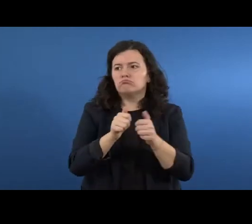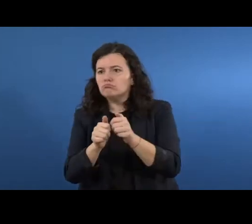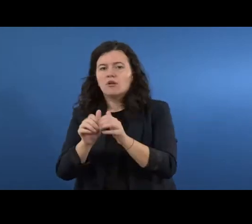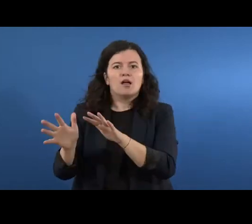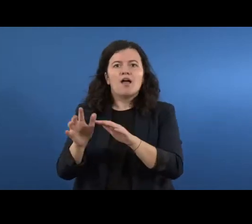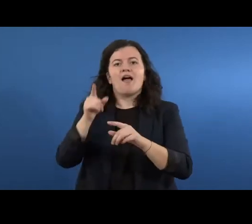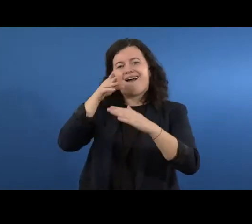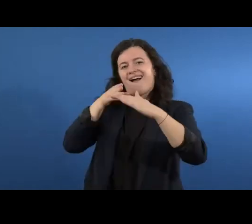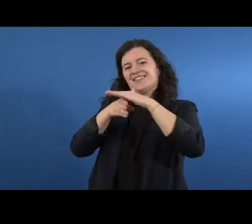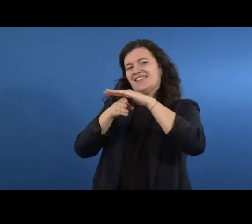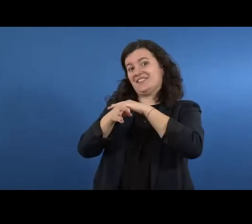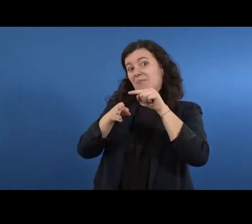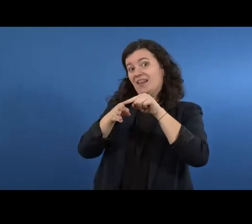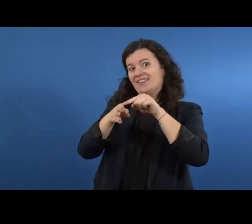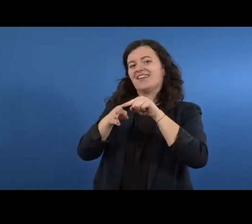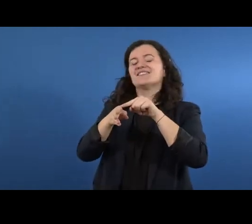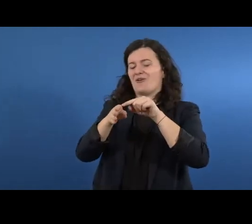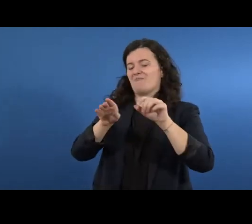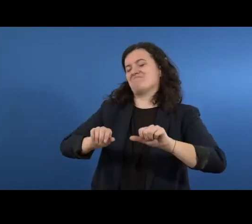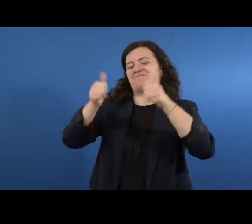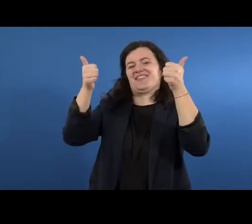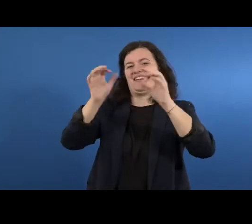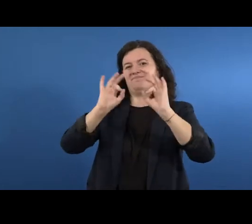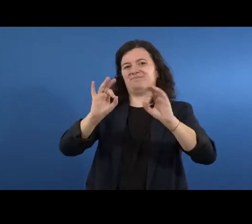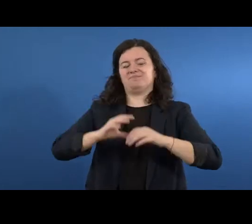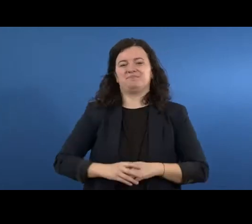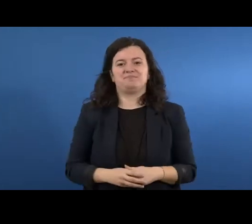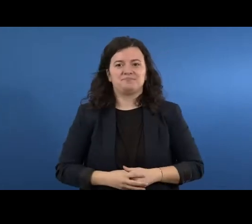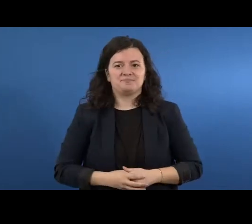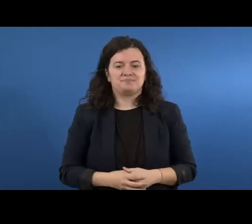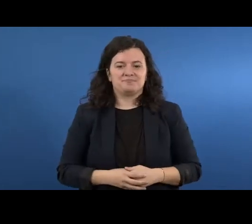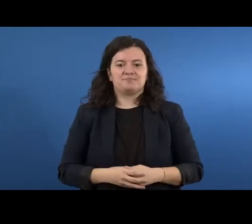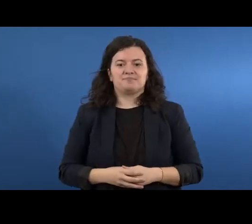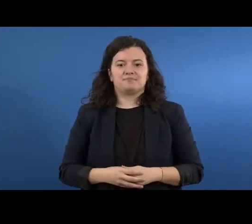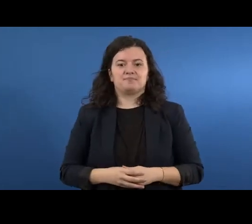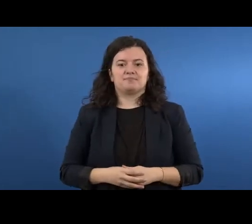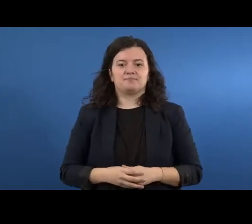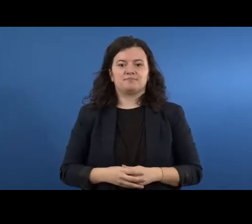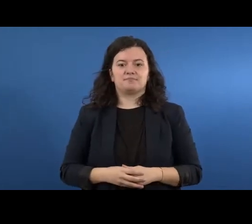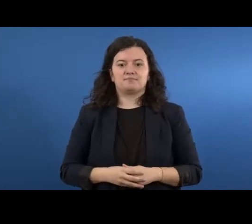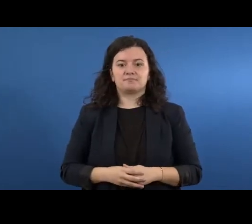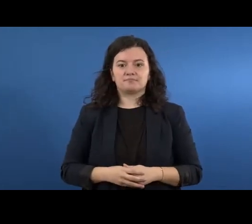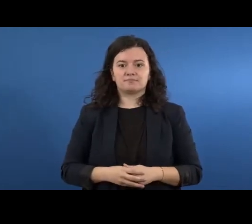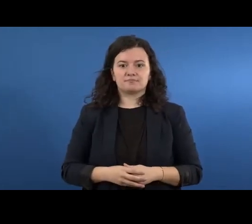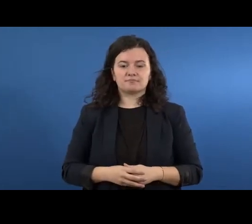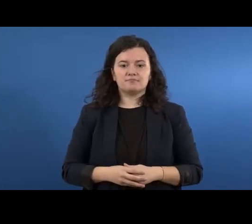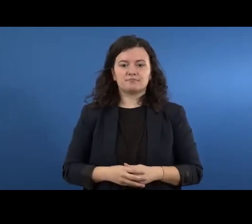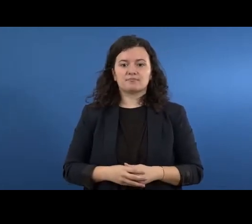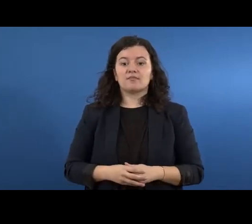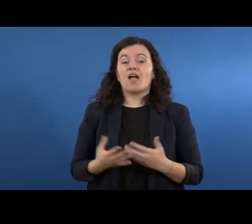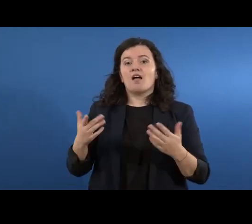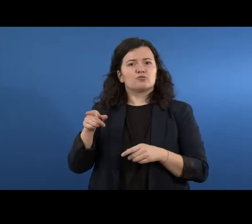accessibility is even better. So yeah, in order for persons with disabilities to benefit